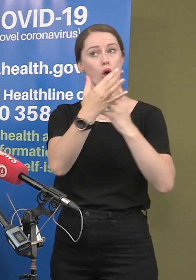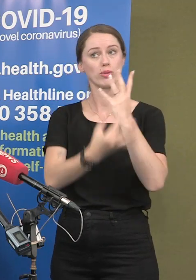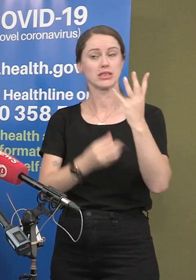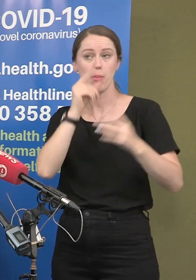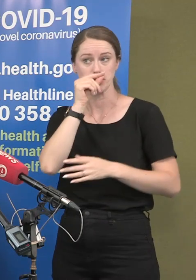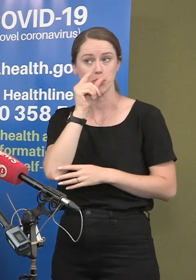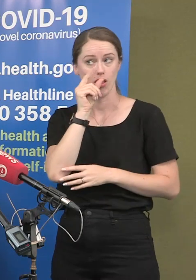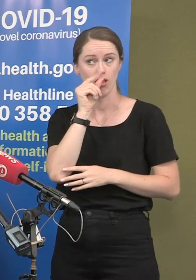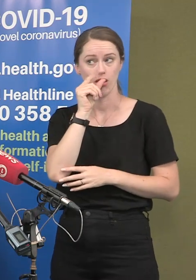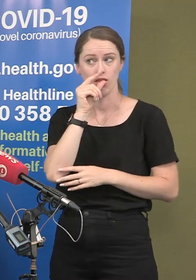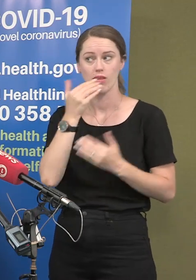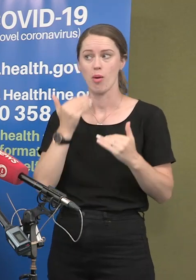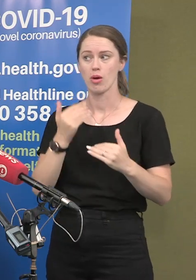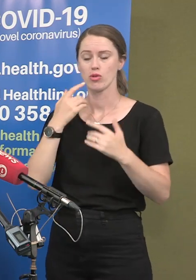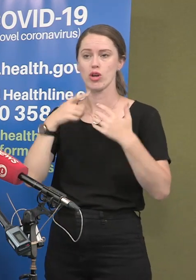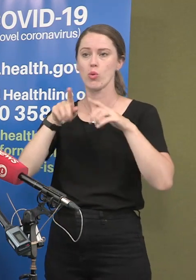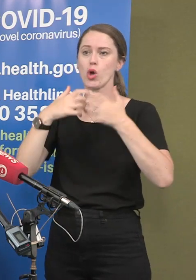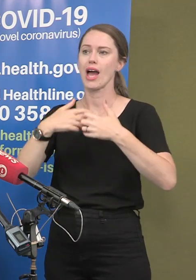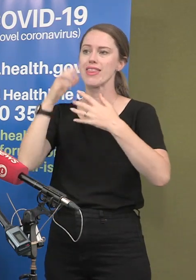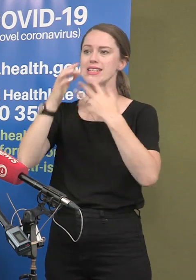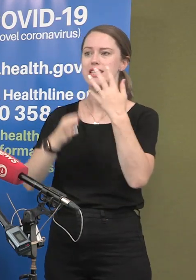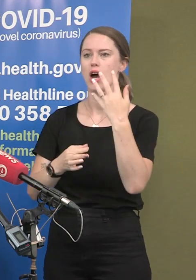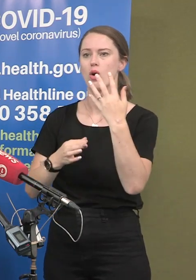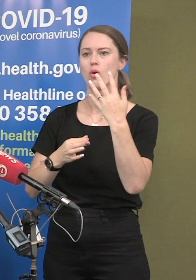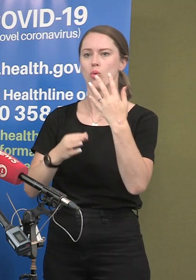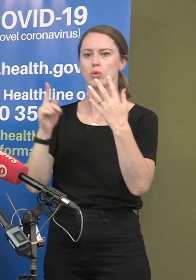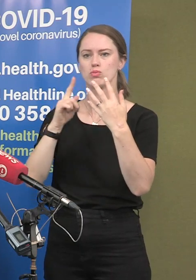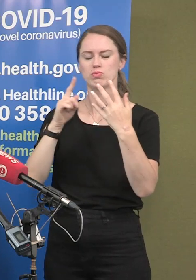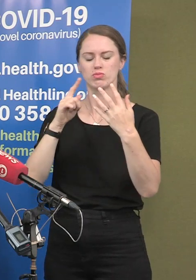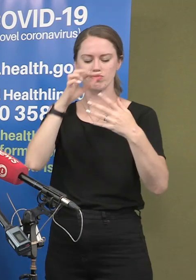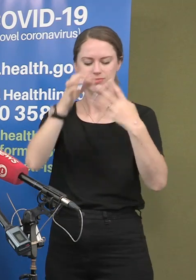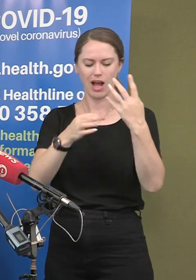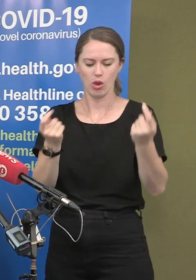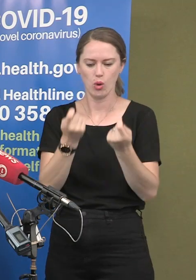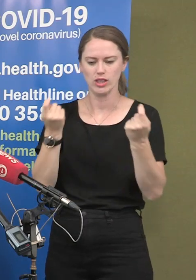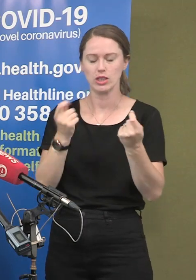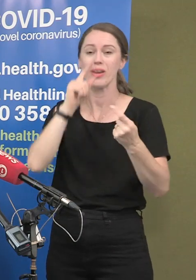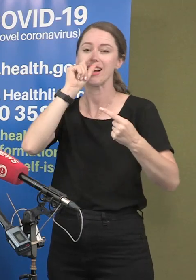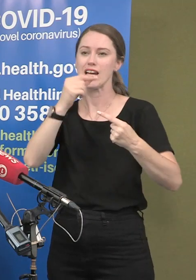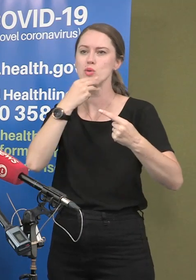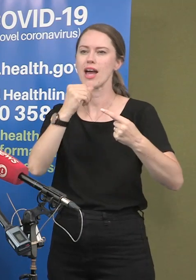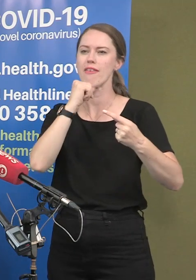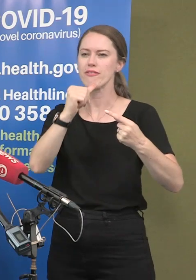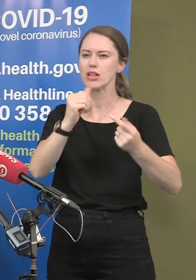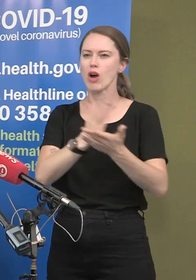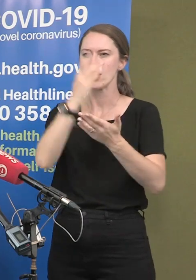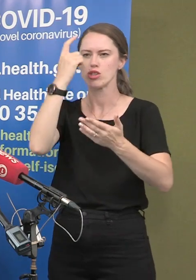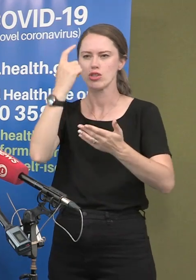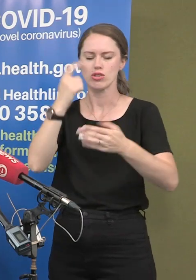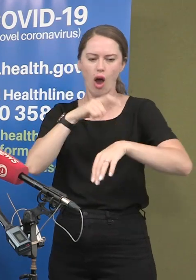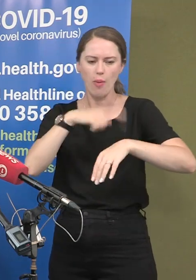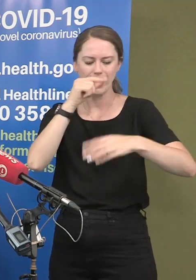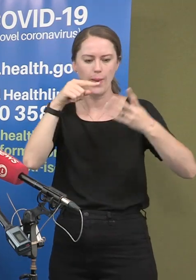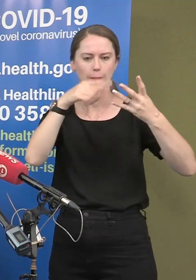the table, and so what we're working through is the detail of what each of those options would look like so that they can be deployed at the right time. Going back to